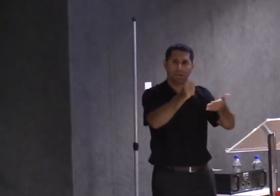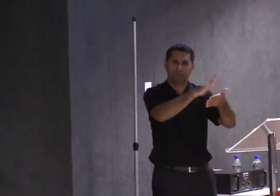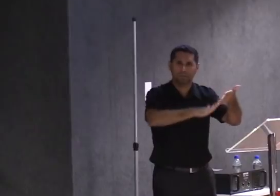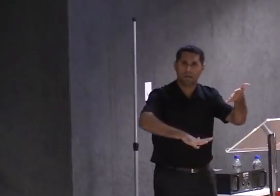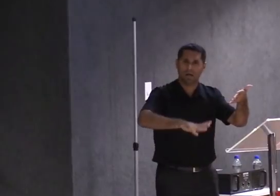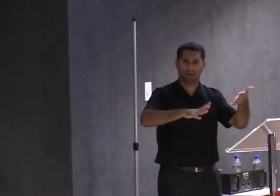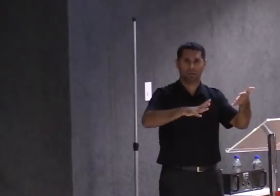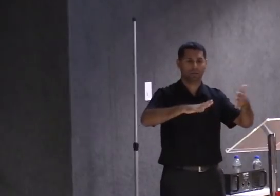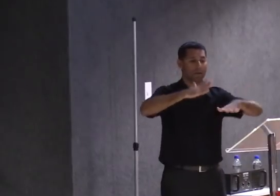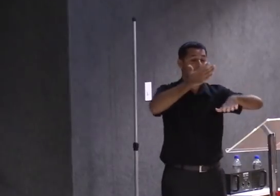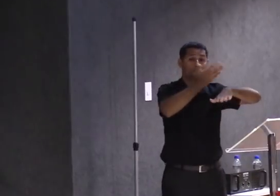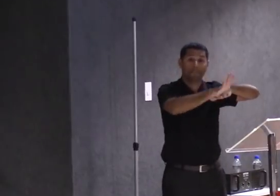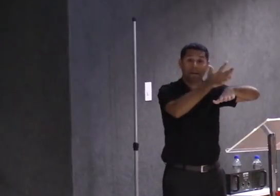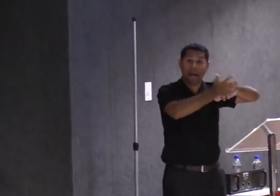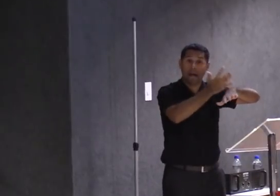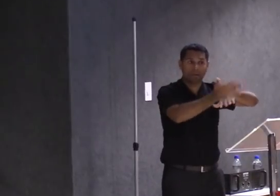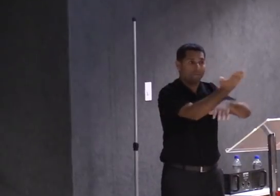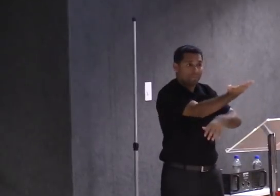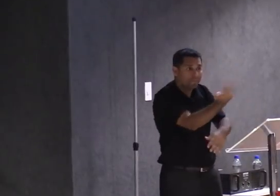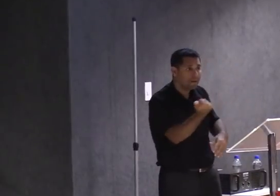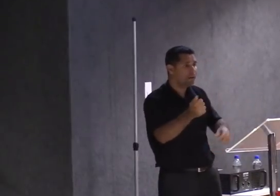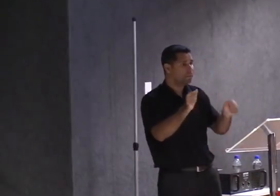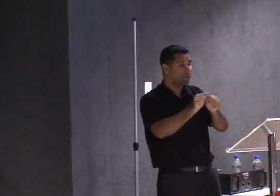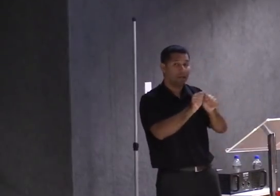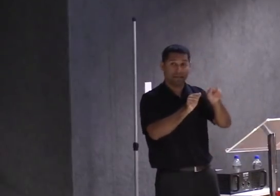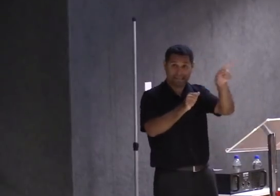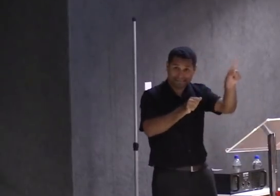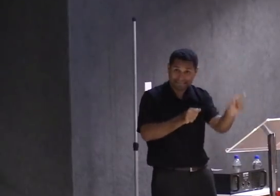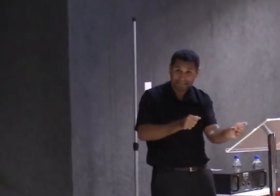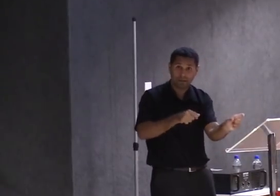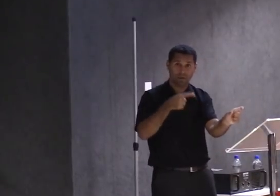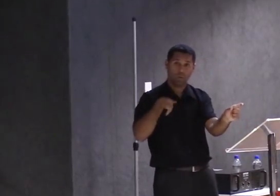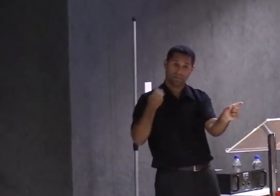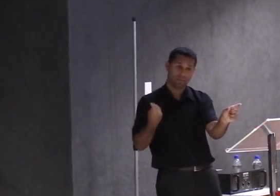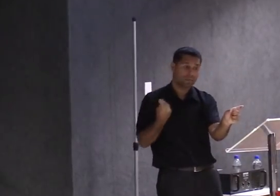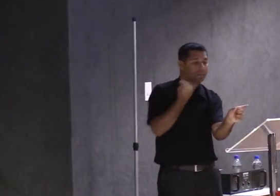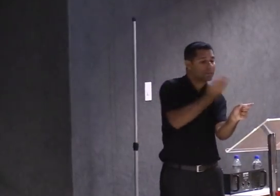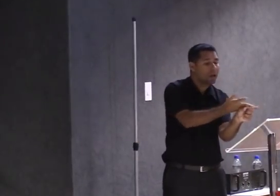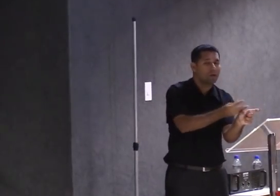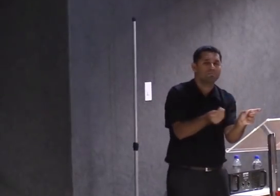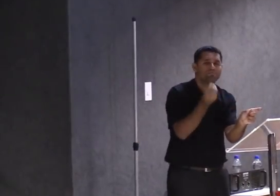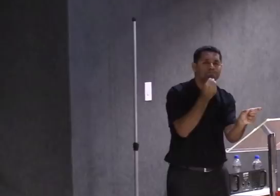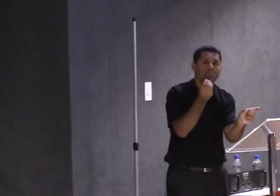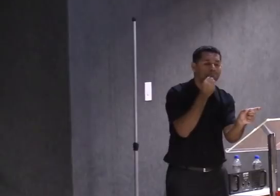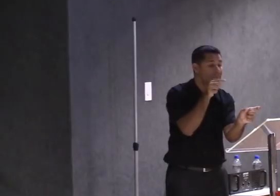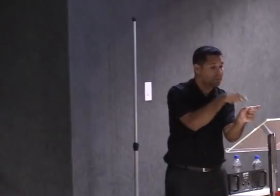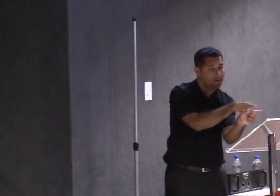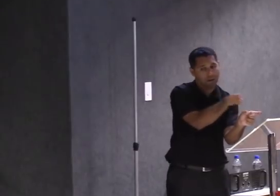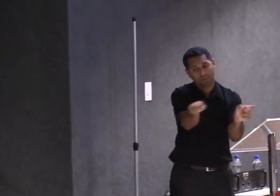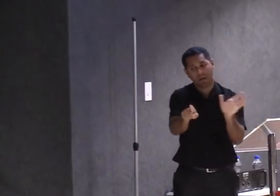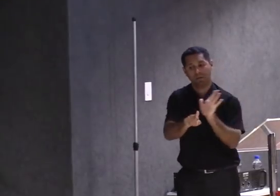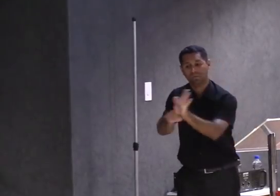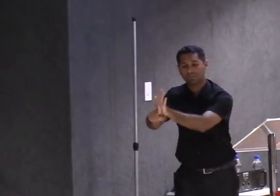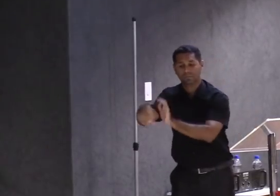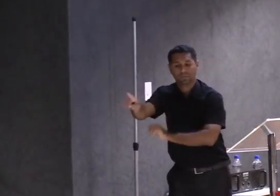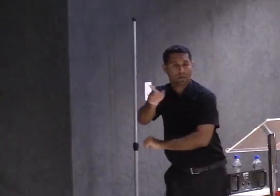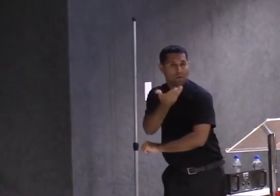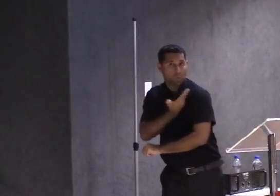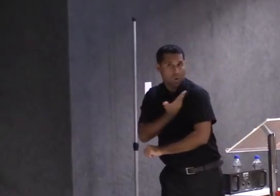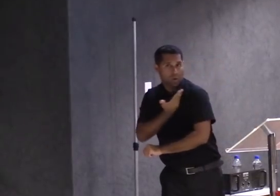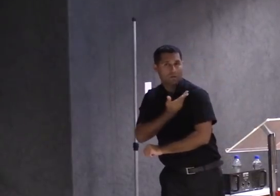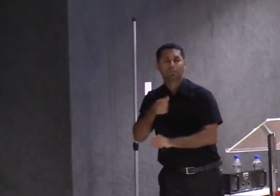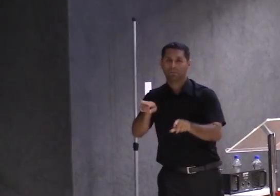de prática mesmo, colocando o aluno ativo, ou ainda dando-lhes a oportunidade de um ensinar o outro, os resultados são muito